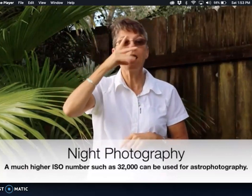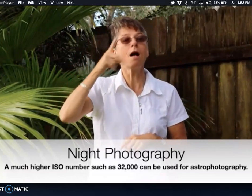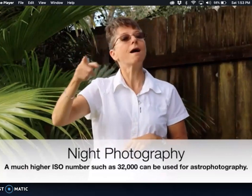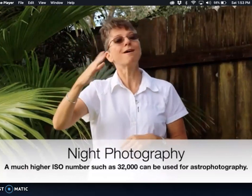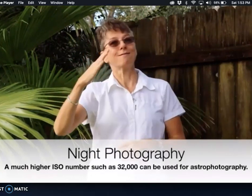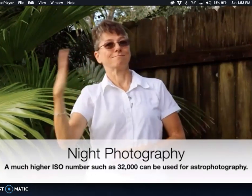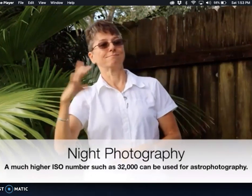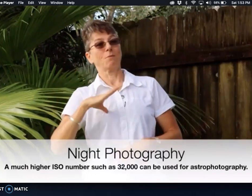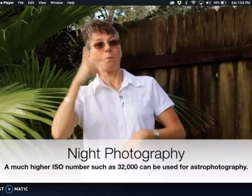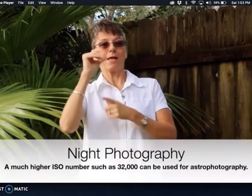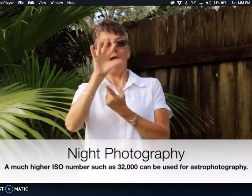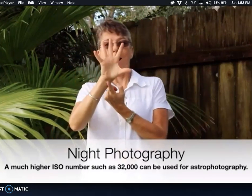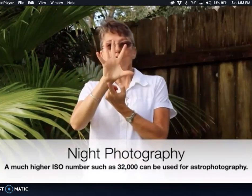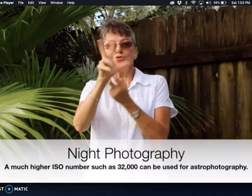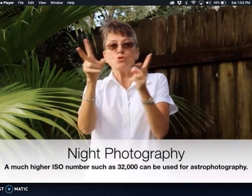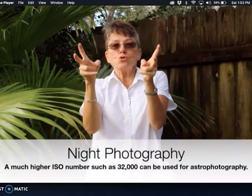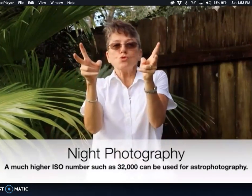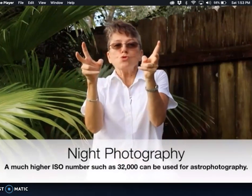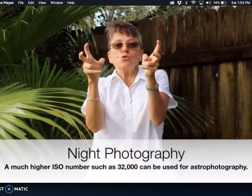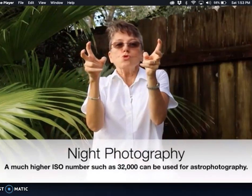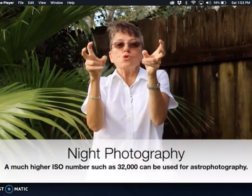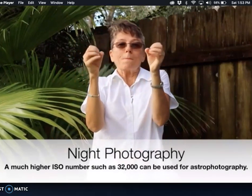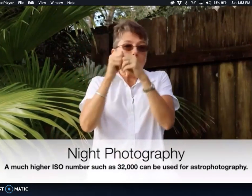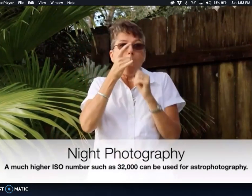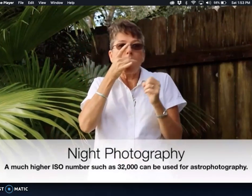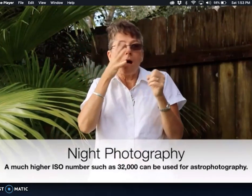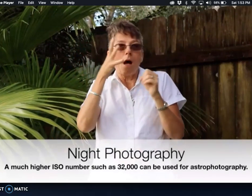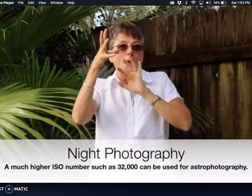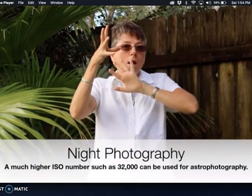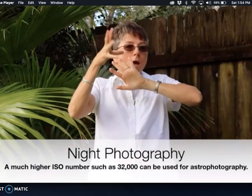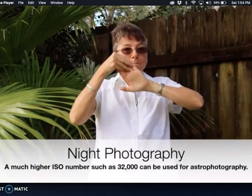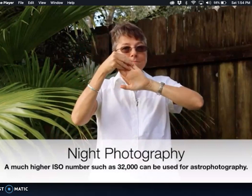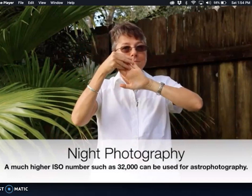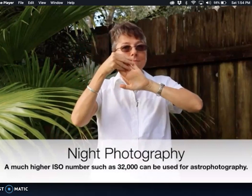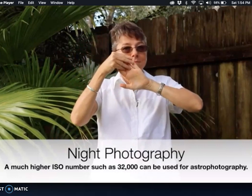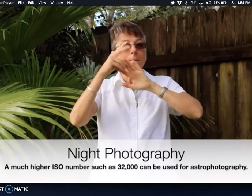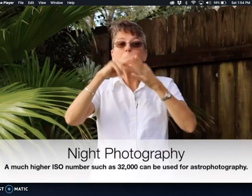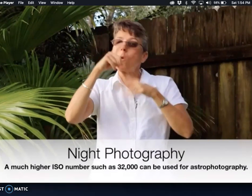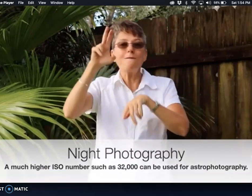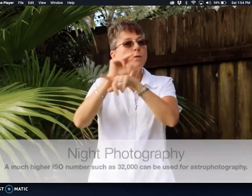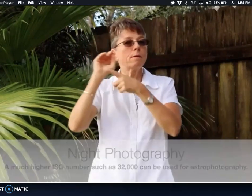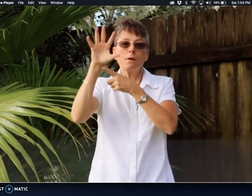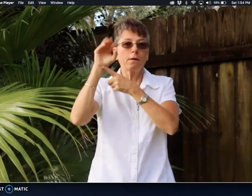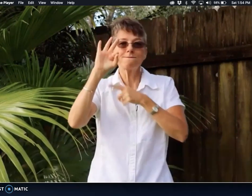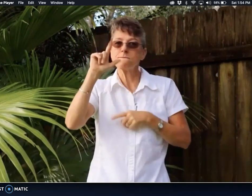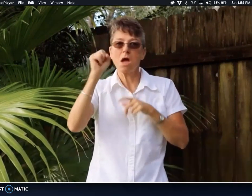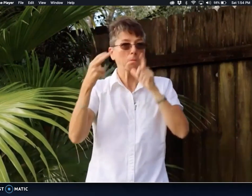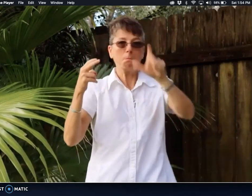use those really high numbers for nighttime photography. If you want to take pictures of the stars,